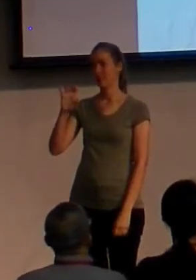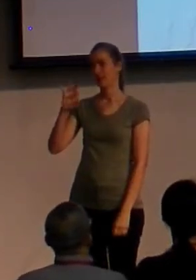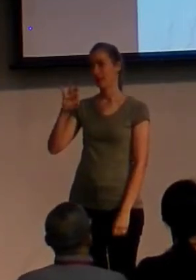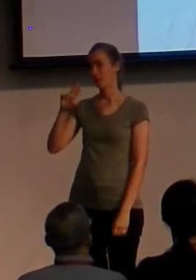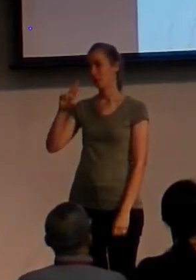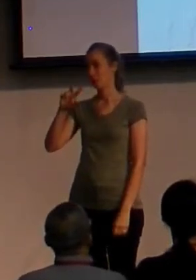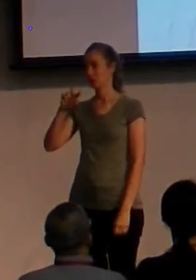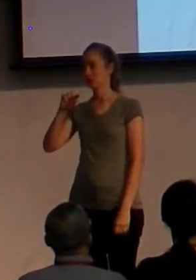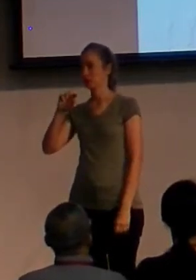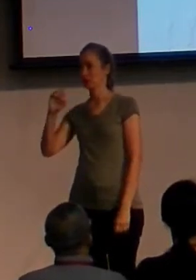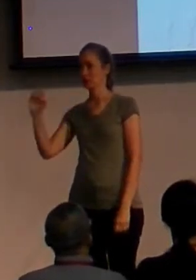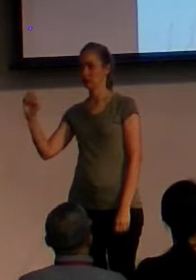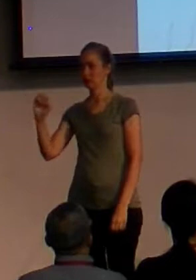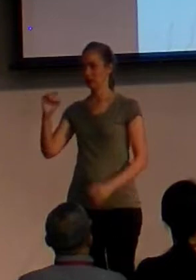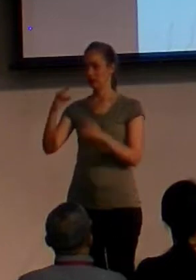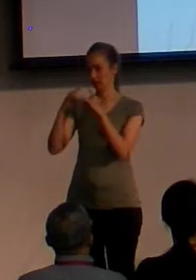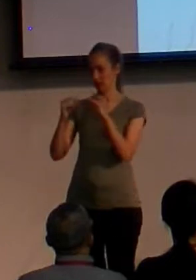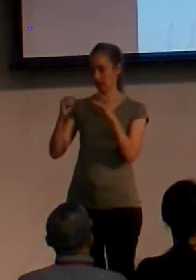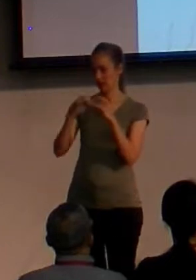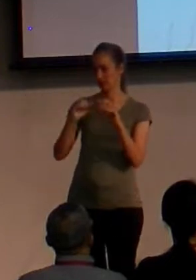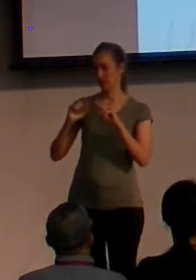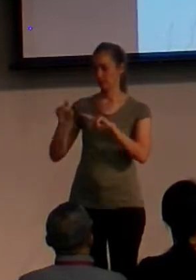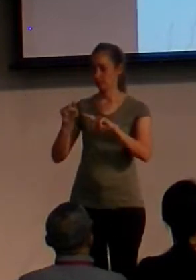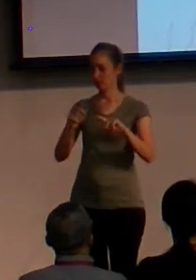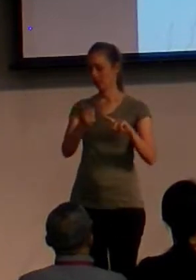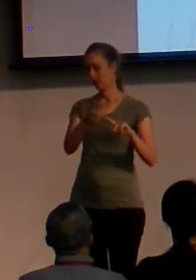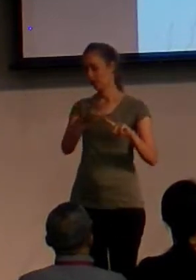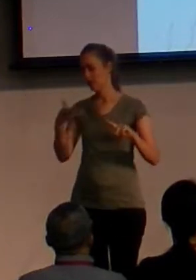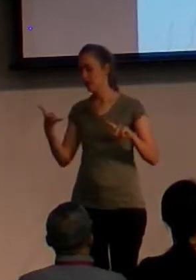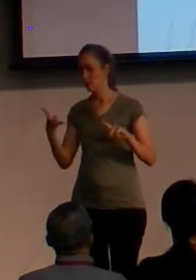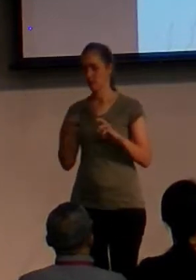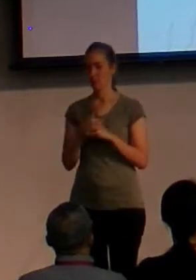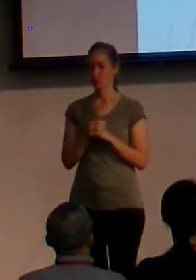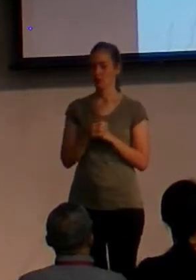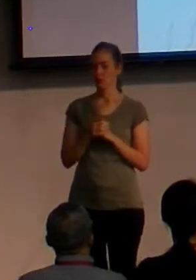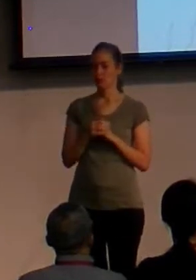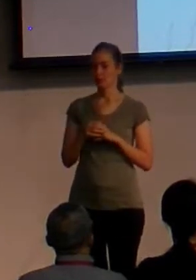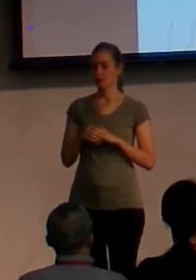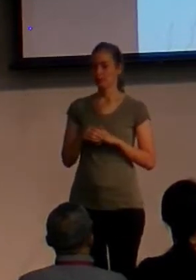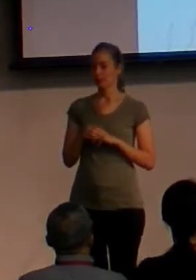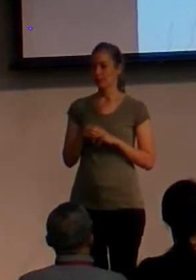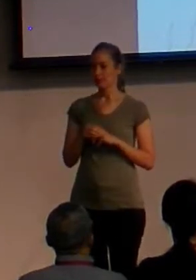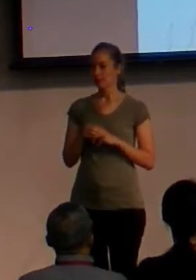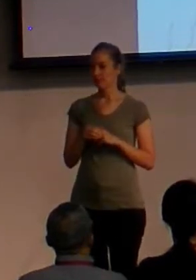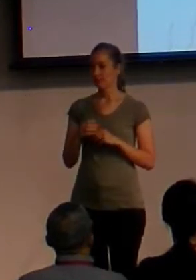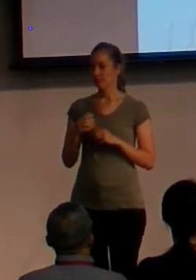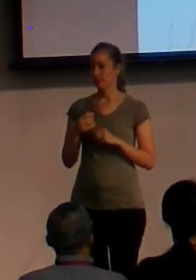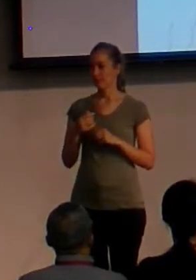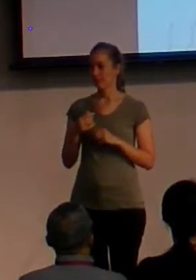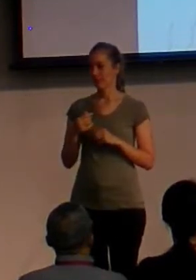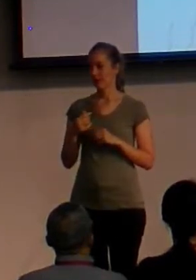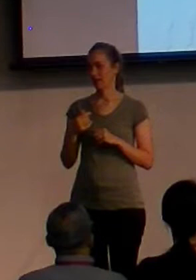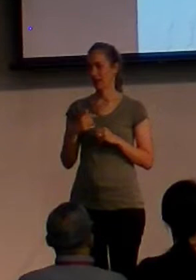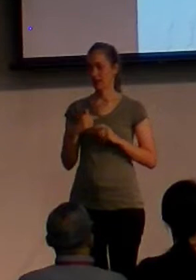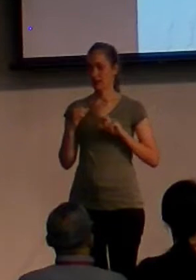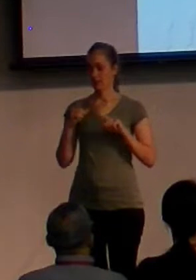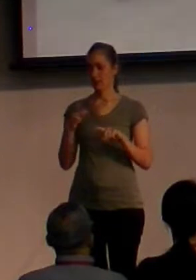this work through the last several years are familiar with this from back when we had gone the first time.